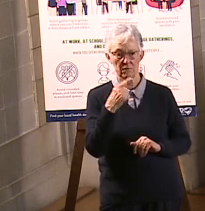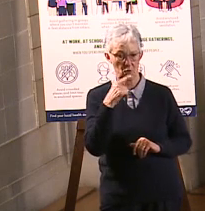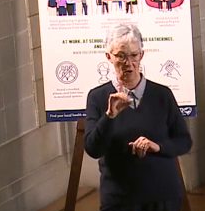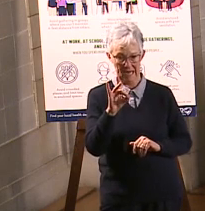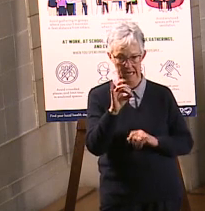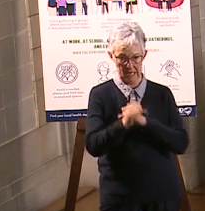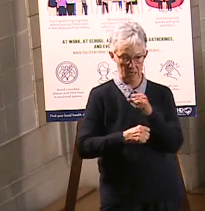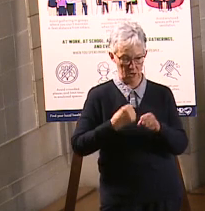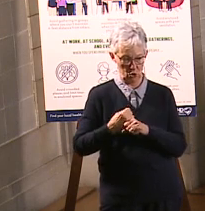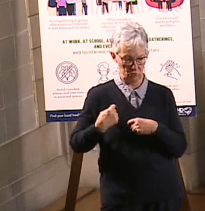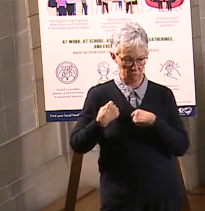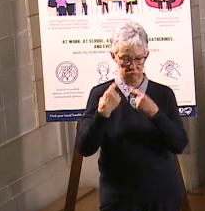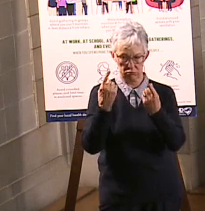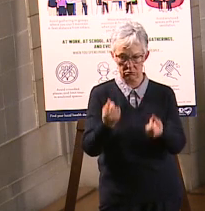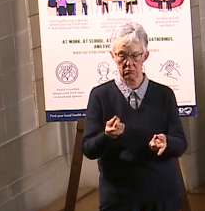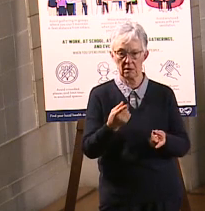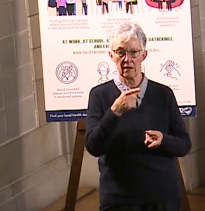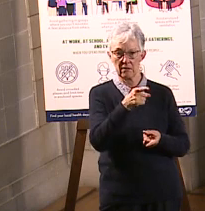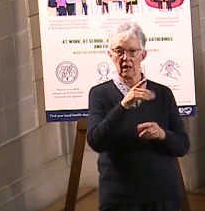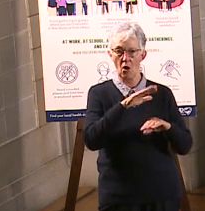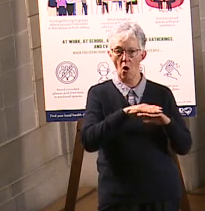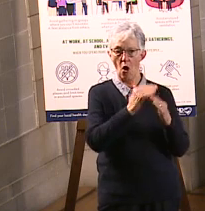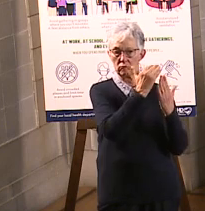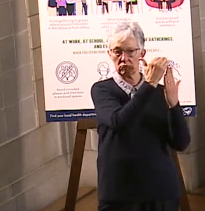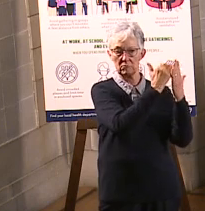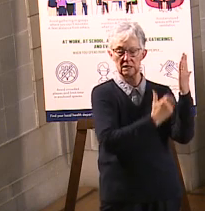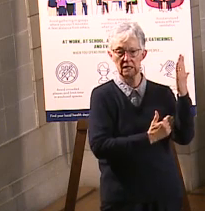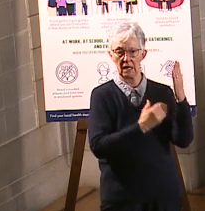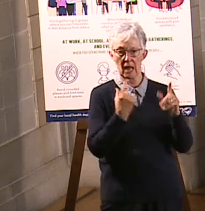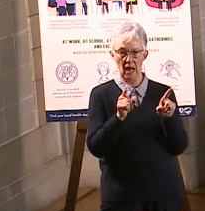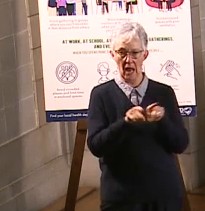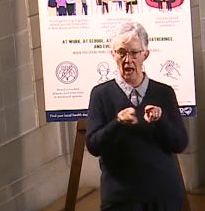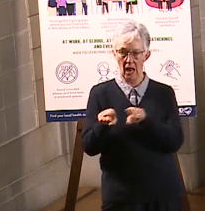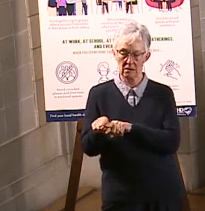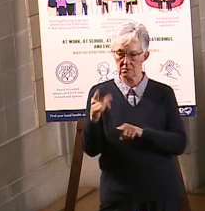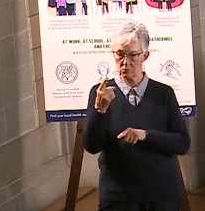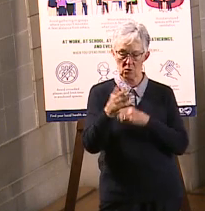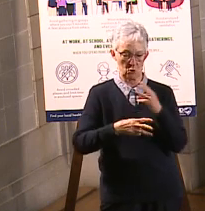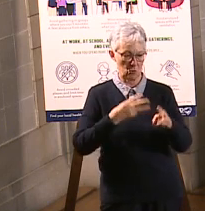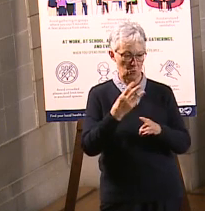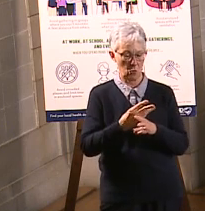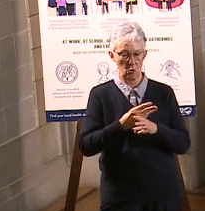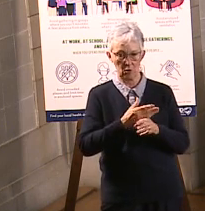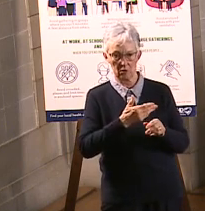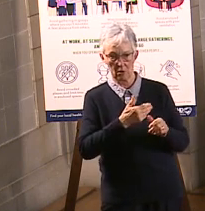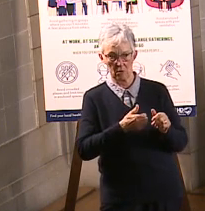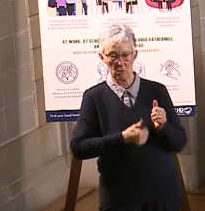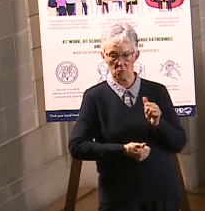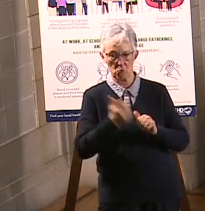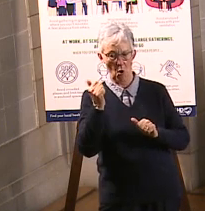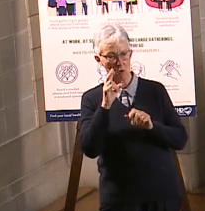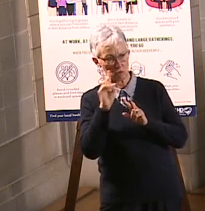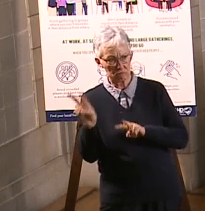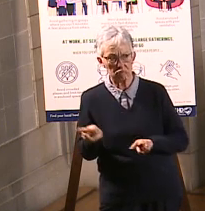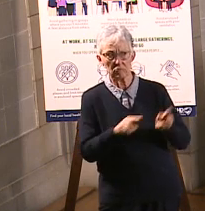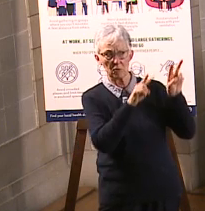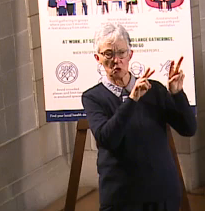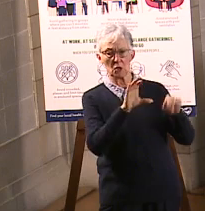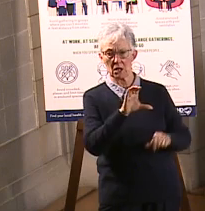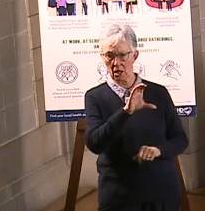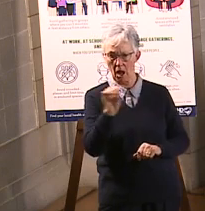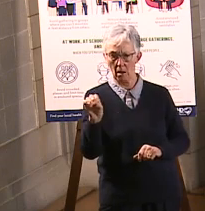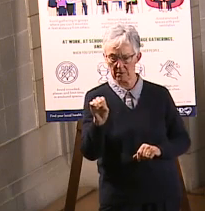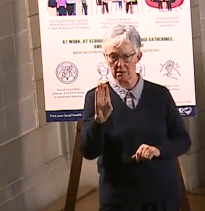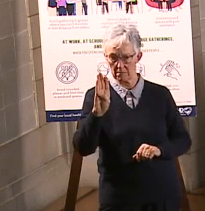years in a row now, they've been listed as one of the world's most admired companies by Forbes. They're listed as one of the